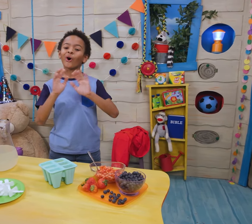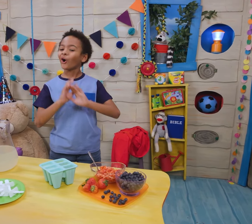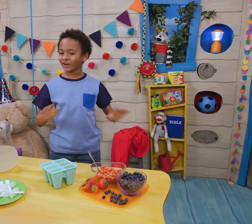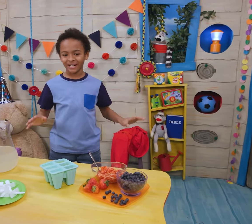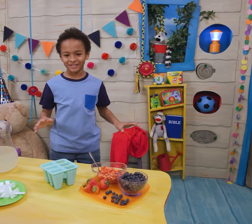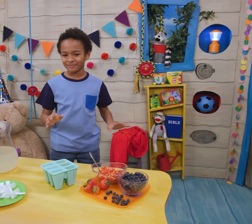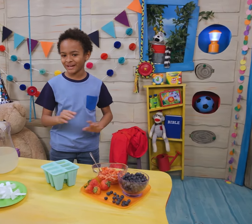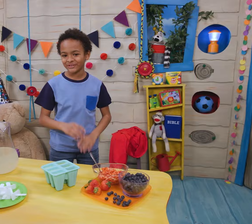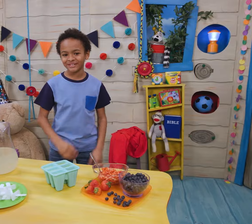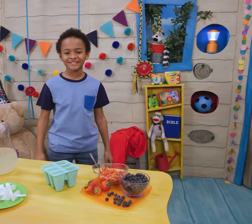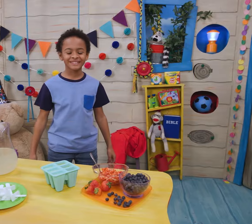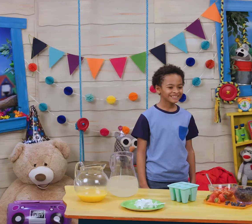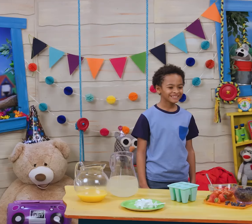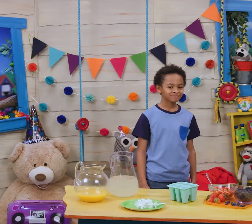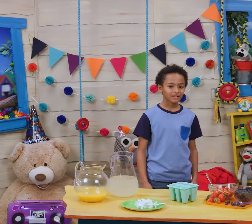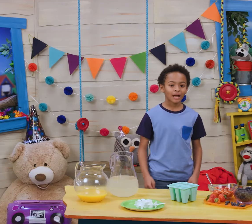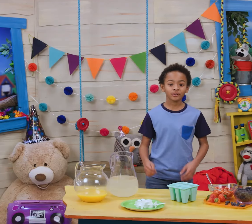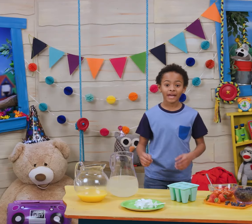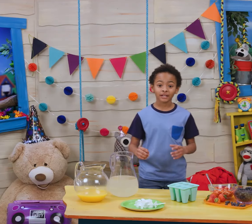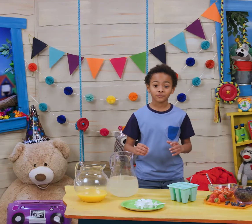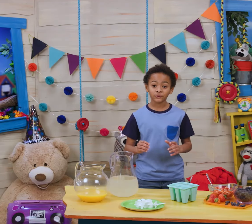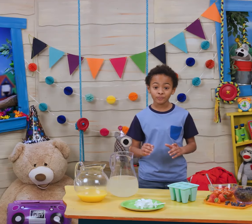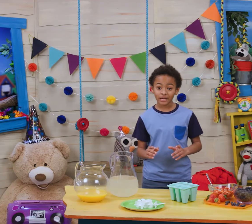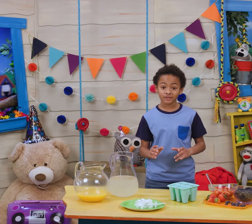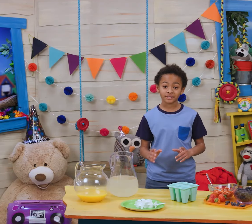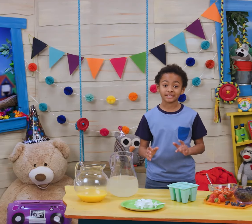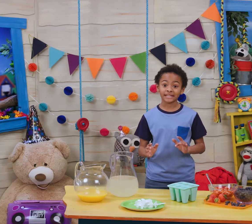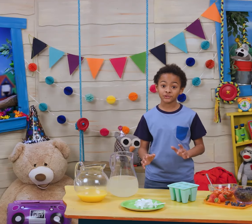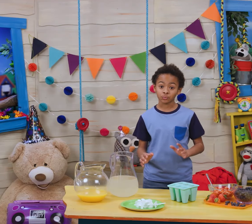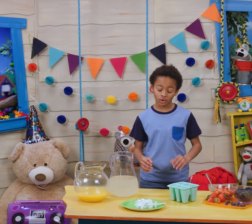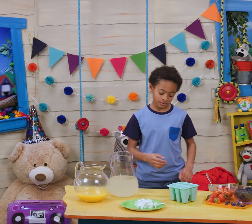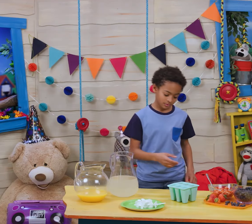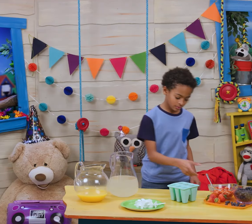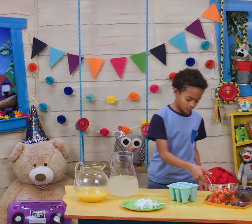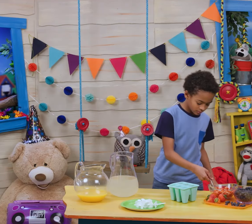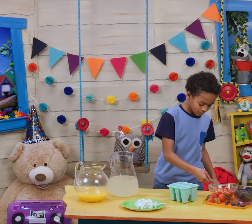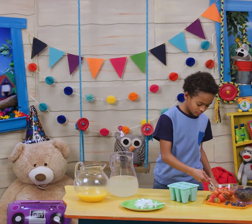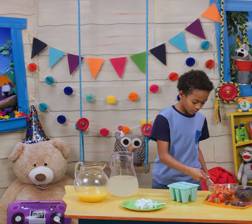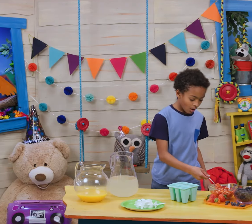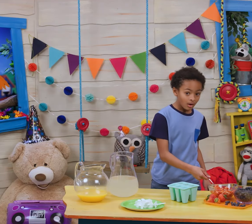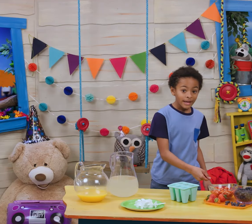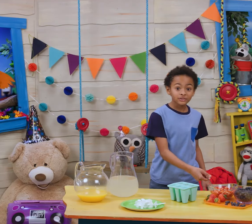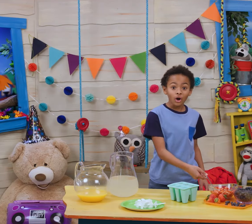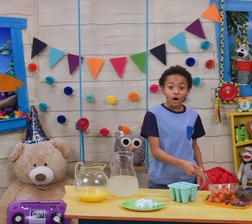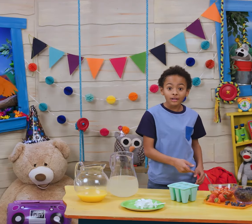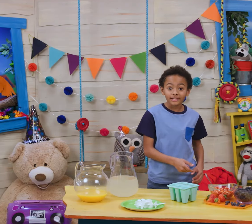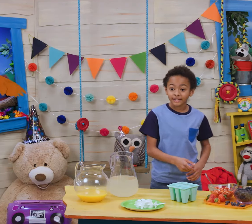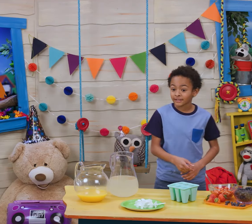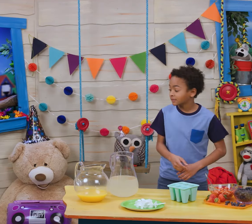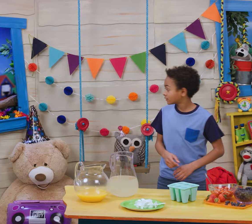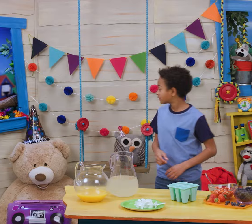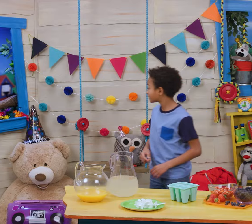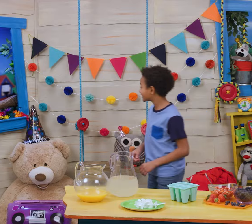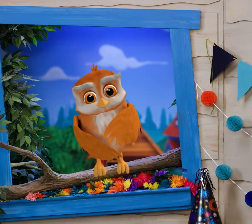all kinds of berries I'm going to add a few berries in each one it's Ollie